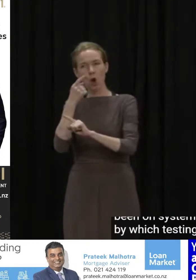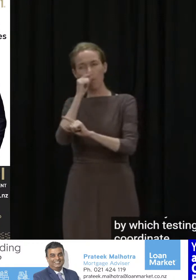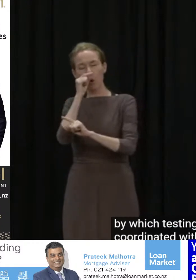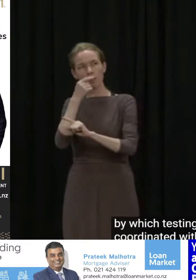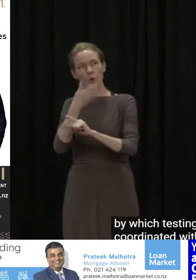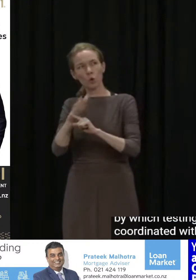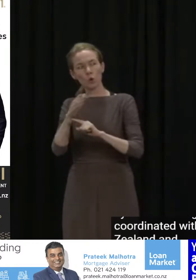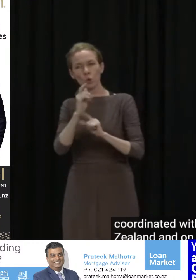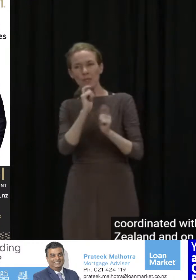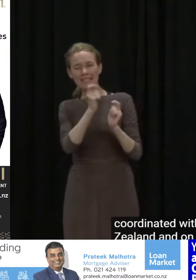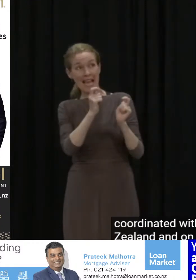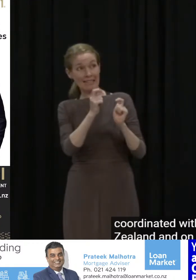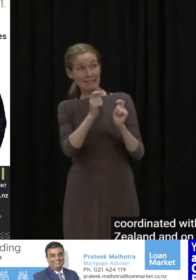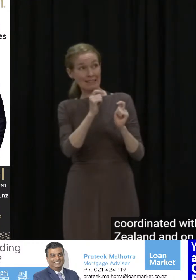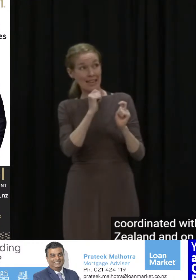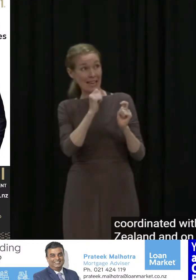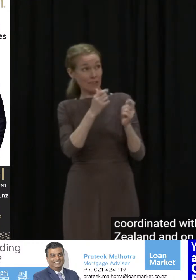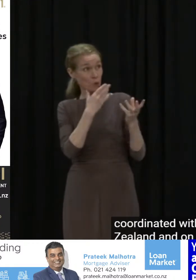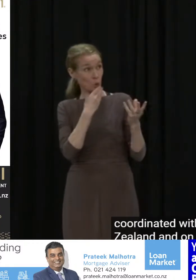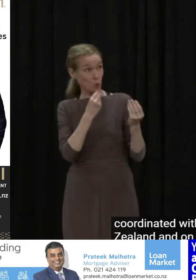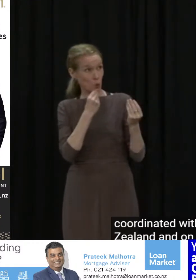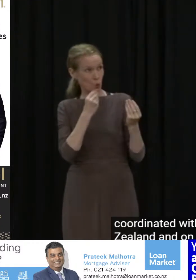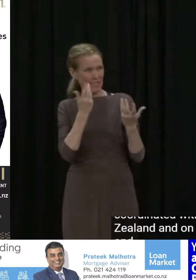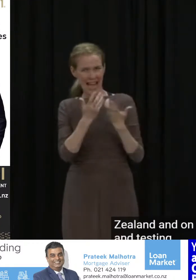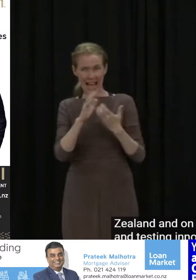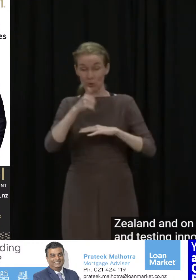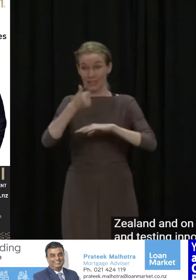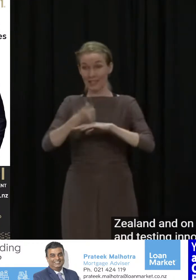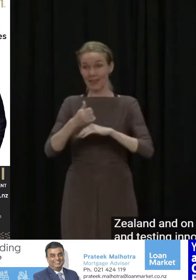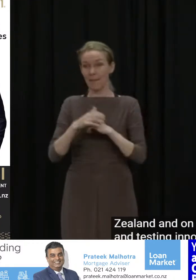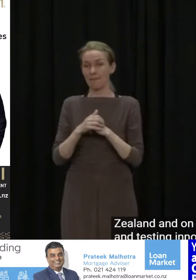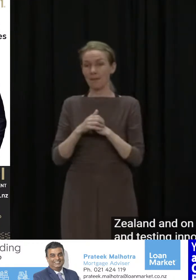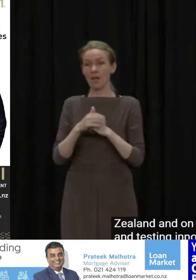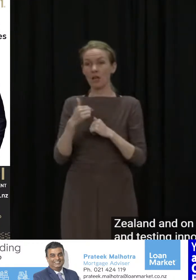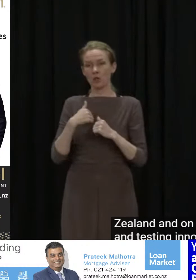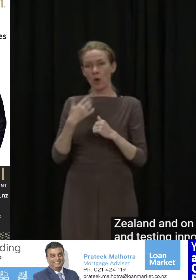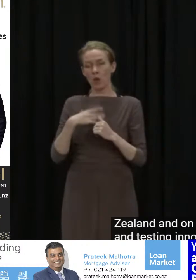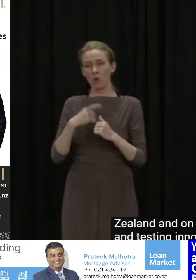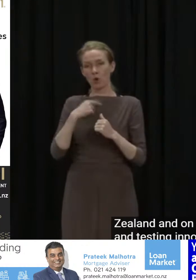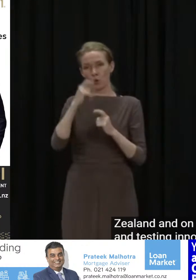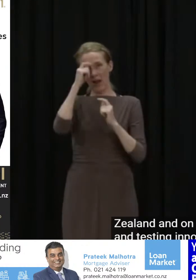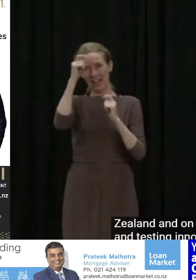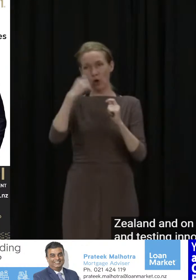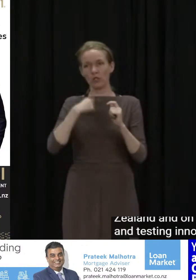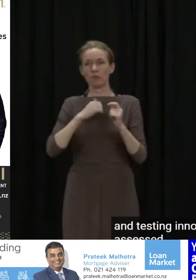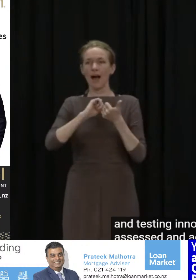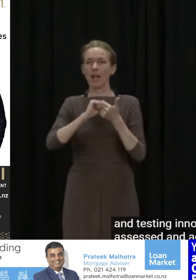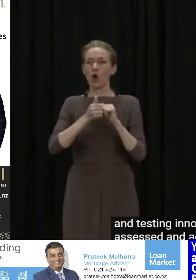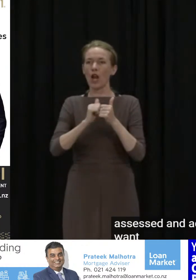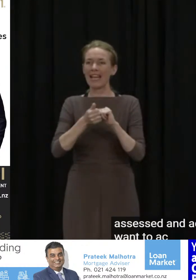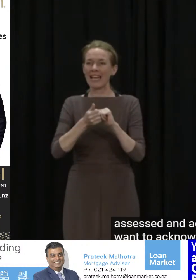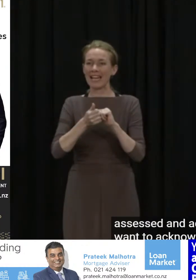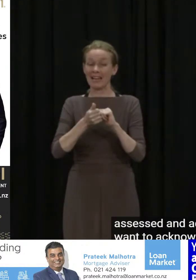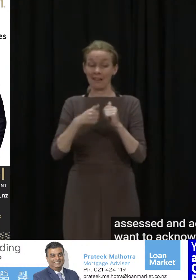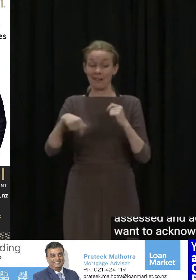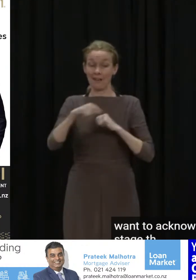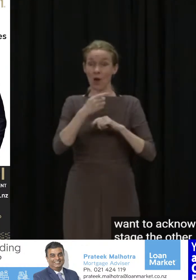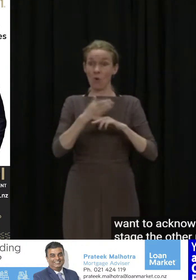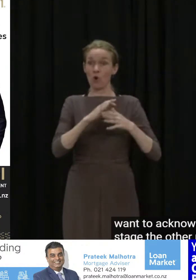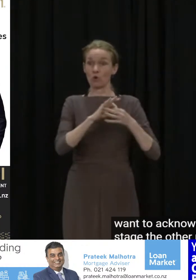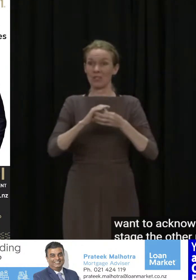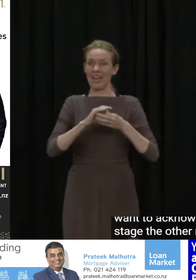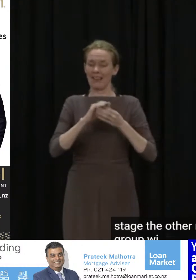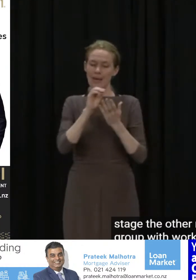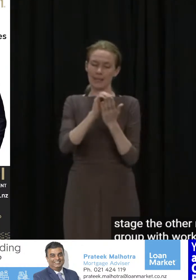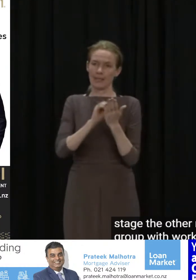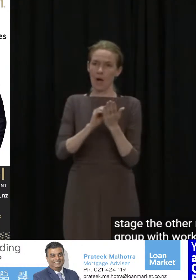I want to acknowledge at this stage the other members of the group who have worked very hard on this report. The main purpose of our review was to